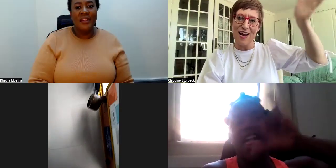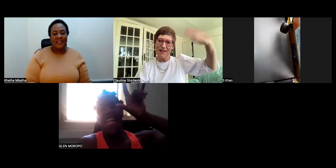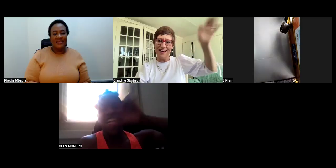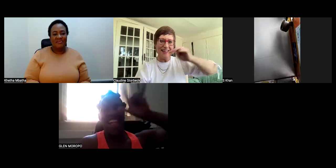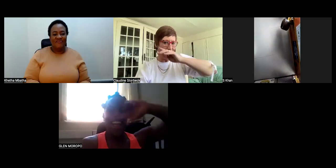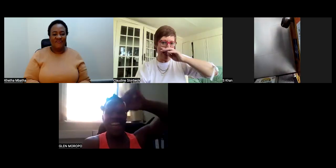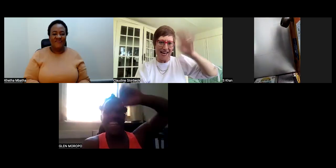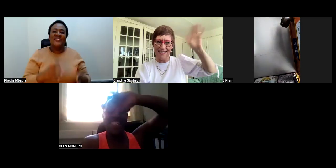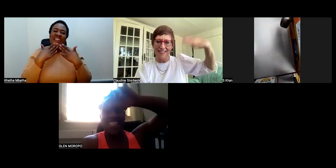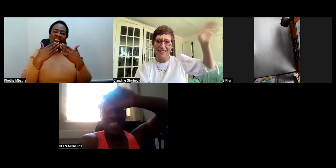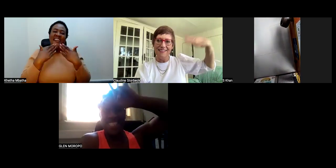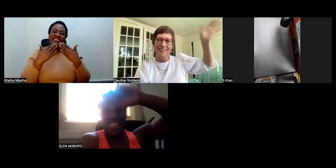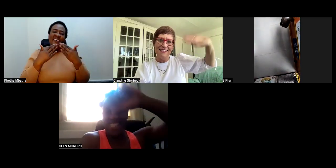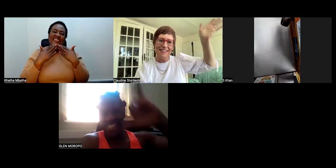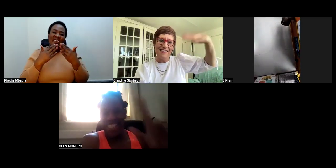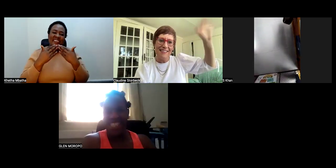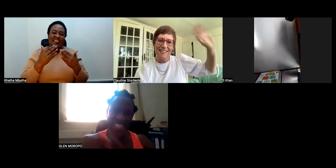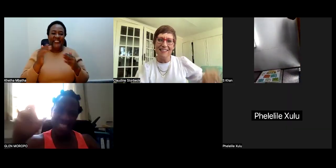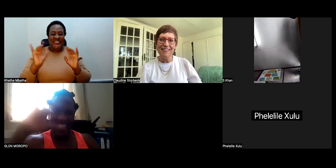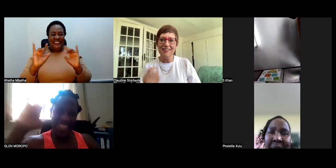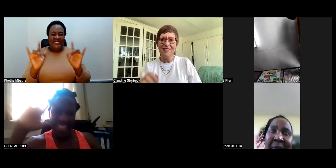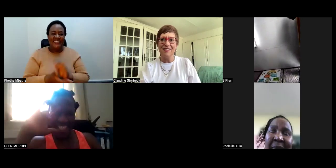Thanks for coming. Thanks, Glenn.